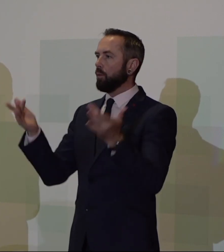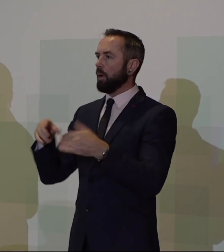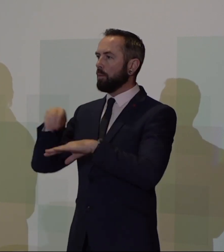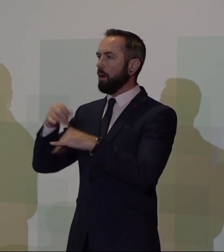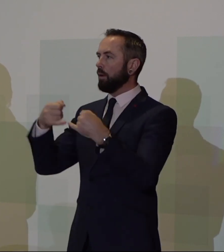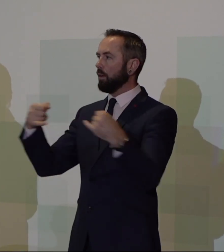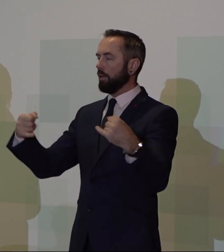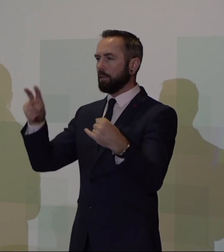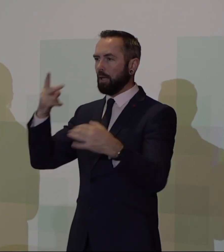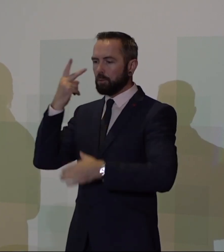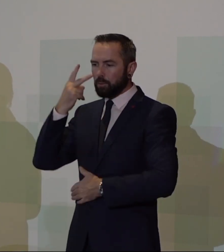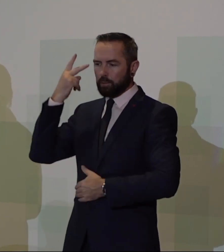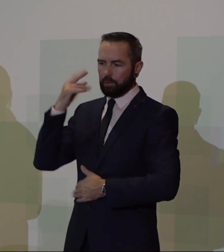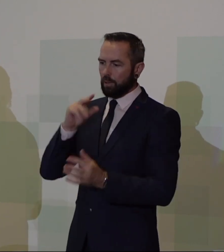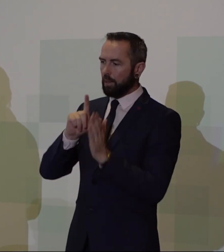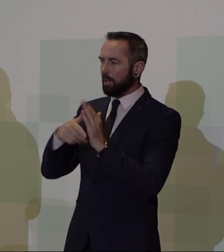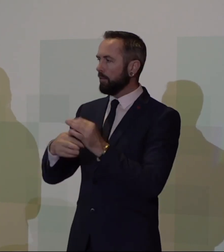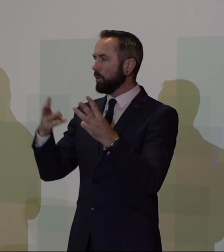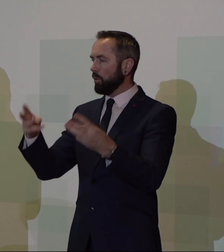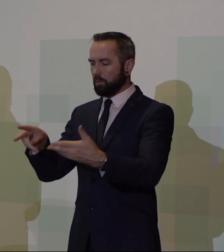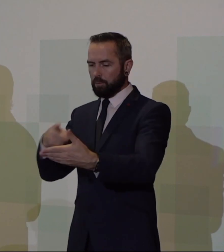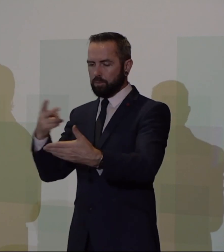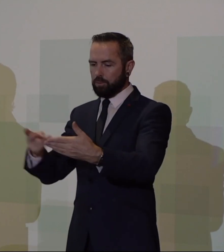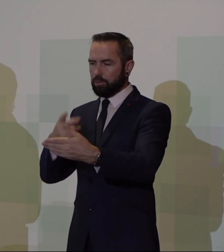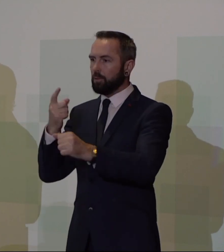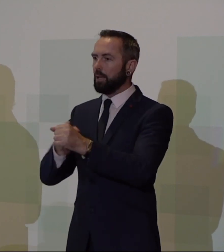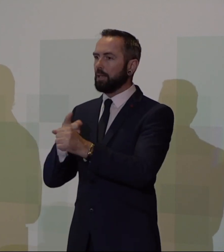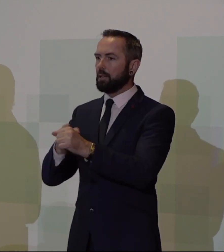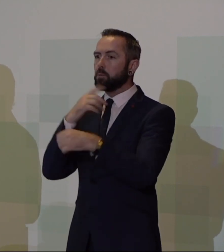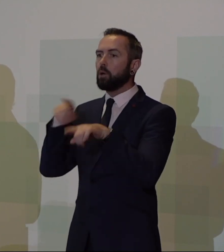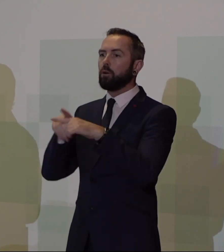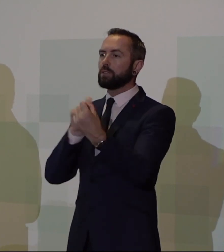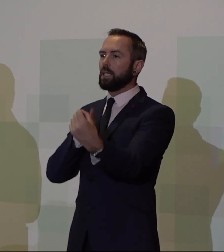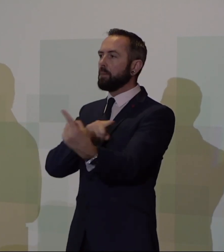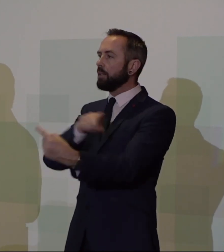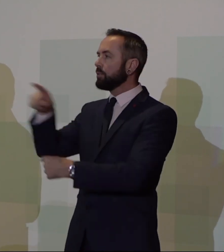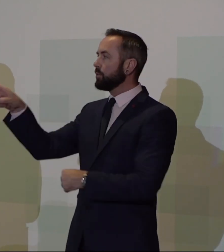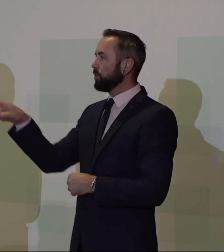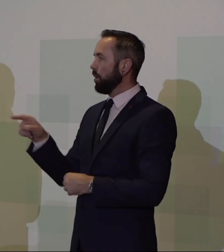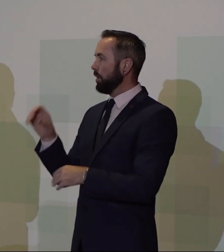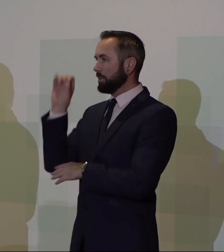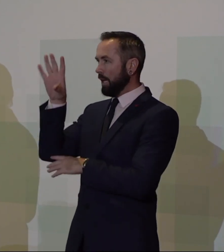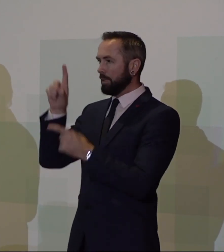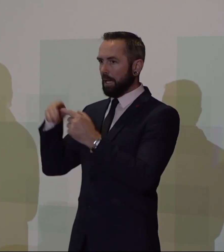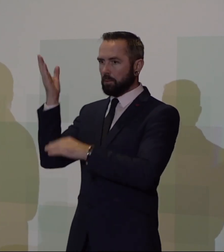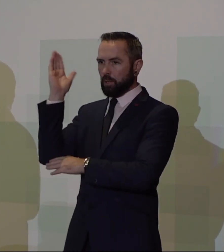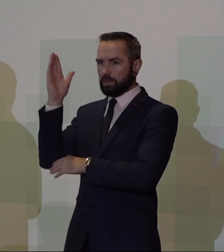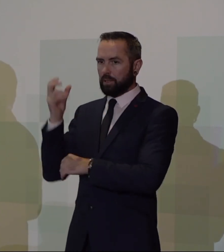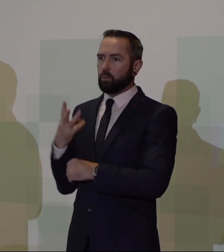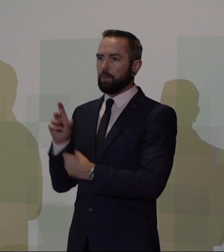online, so you can revisit them afterwards if you want to. But they'll all be emailed to you as well, the slides and the presentations, so you'll have